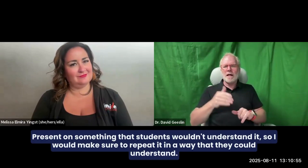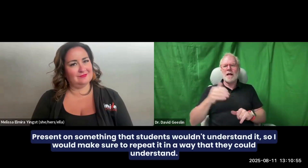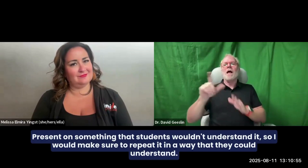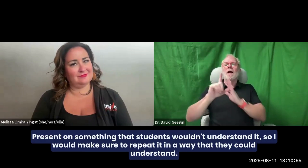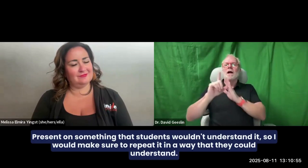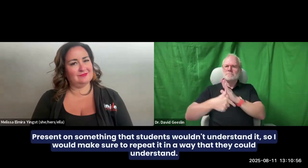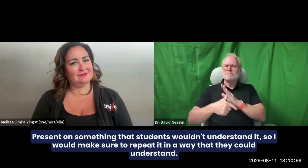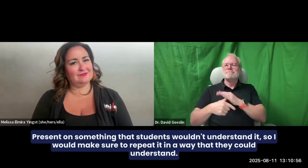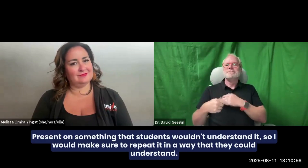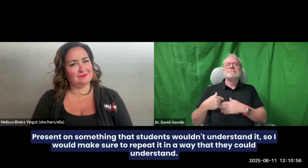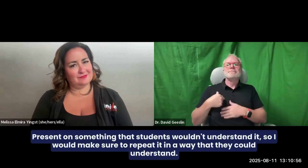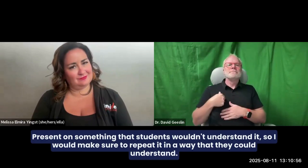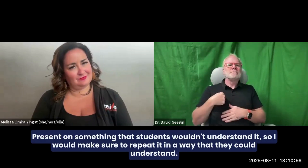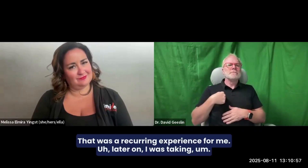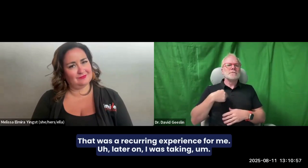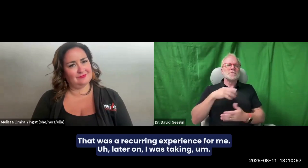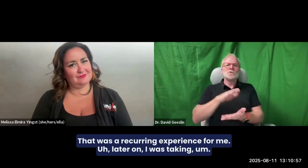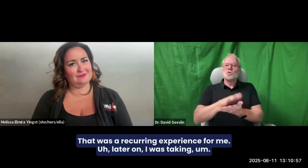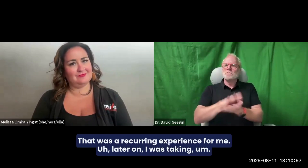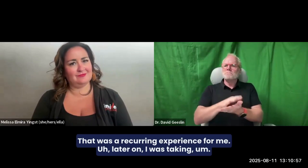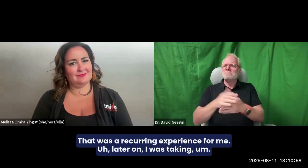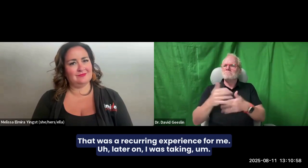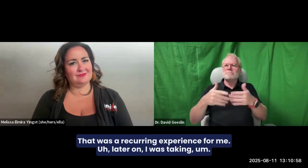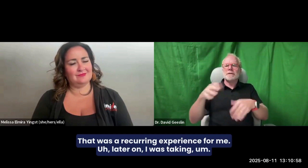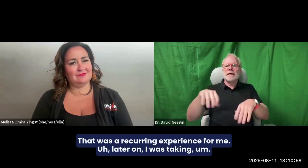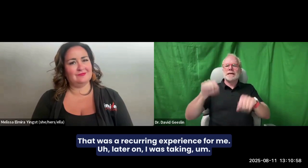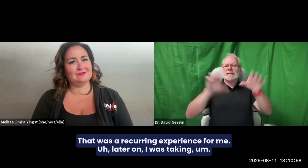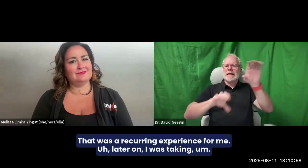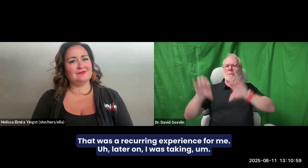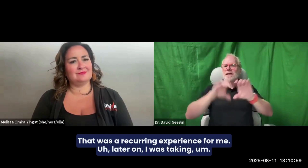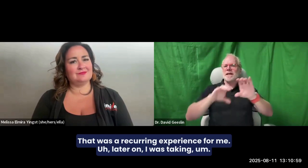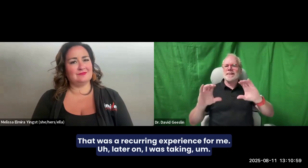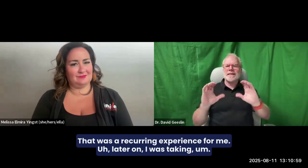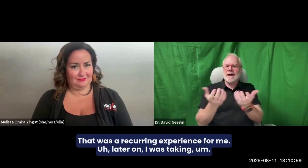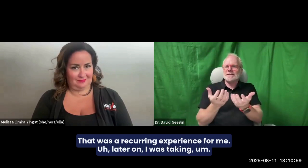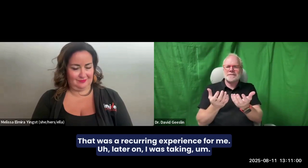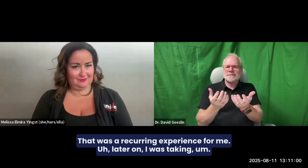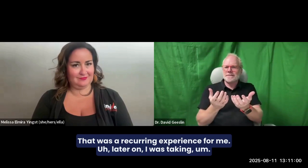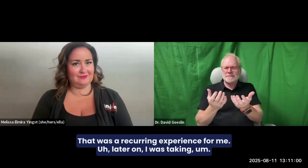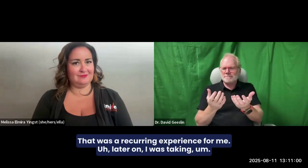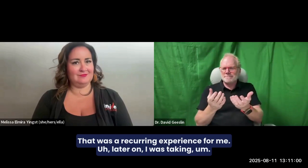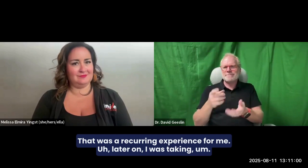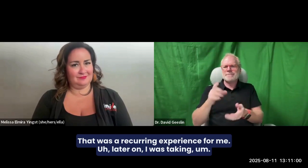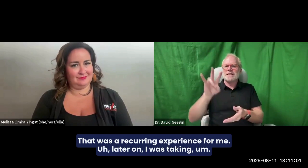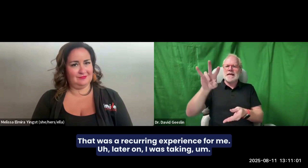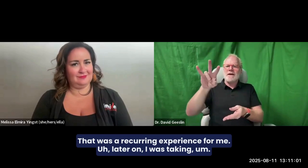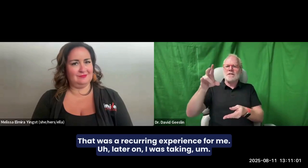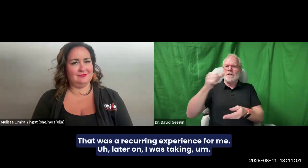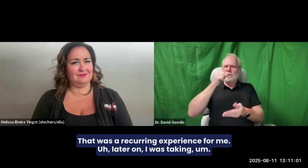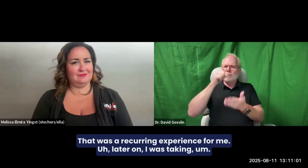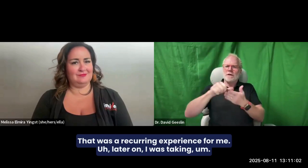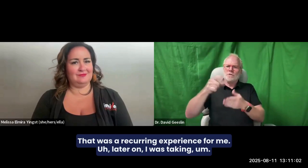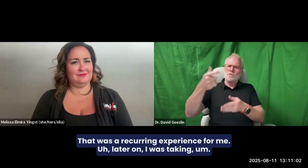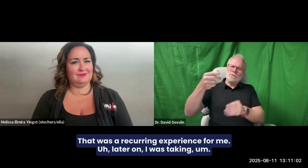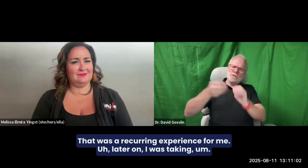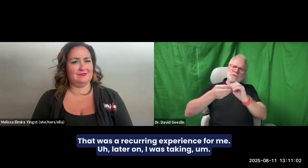repeat it in a way that they could understand. That was a recurring experience for me. Later on, I was